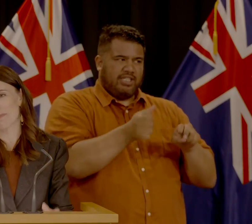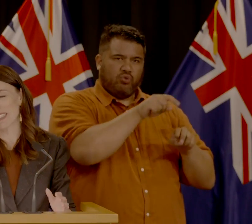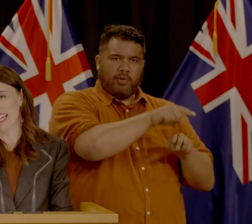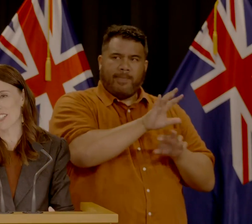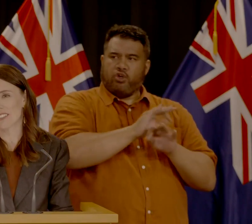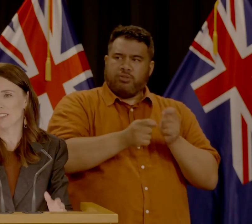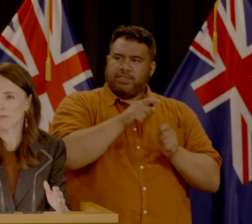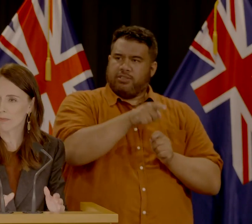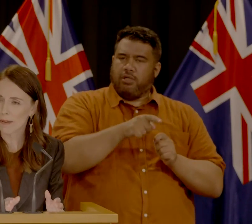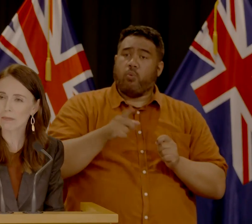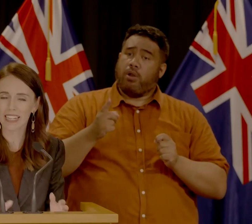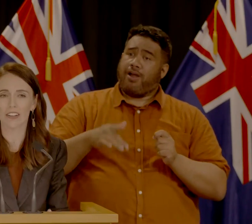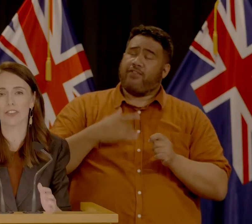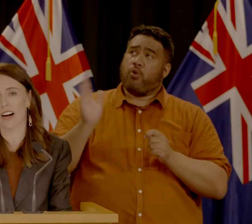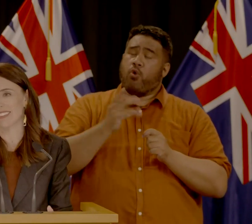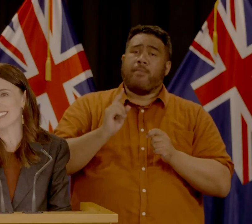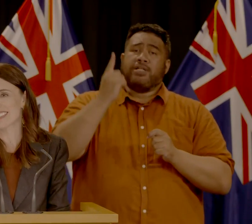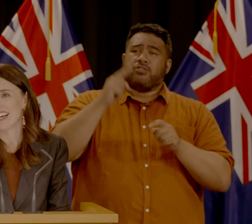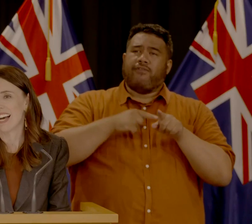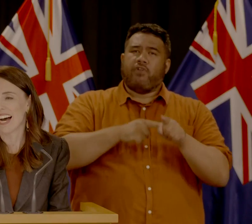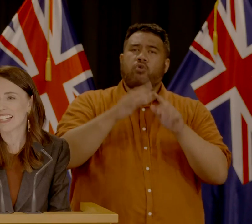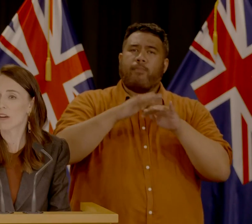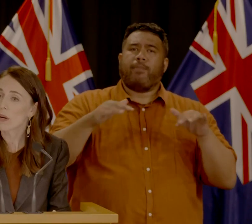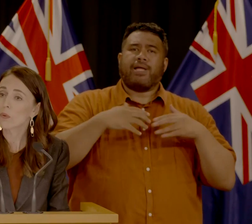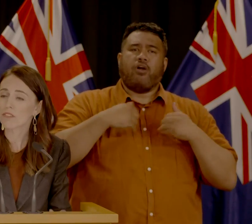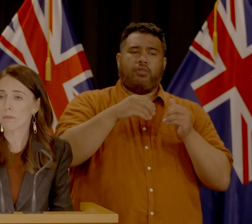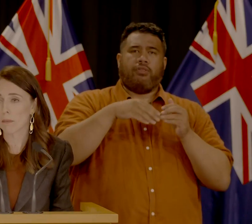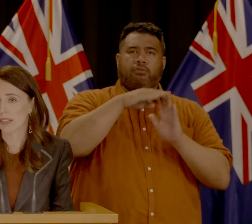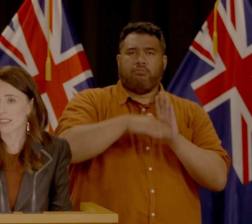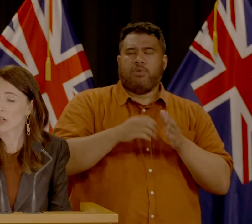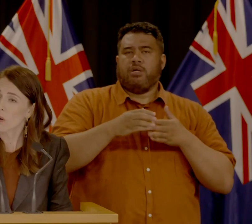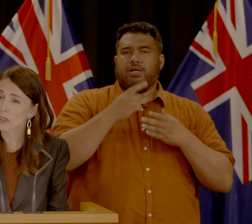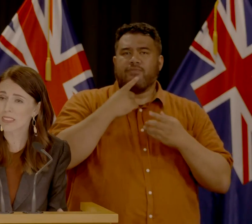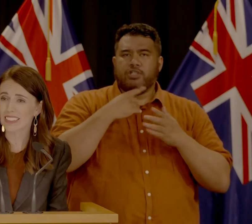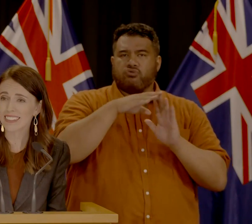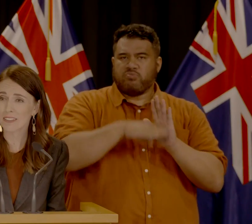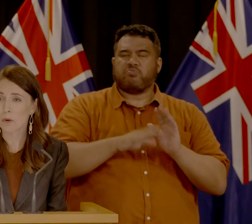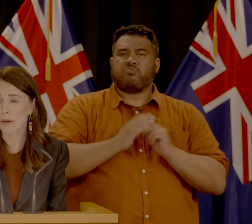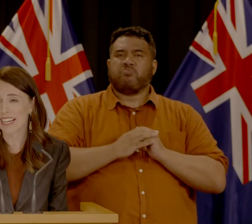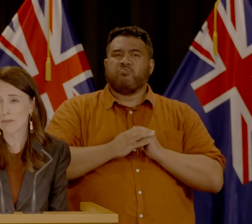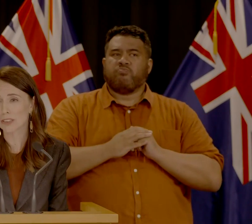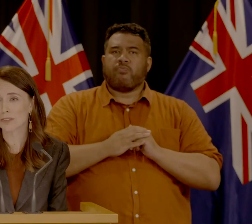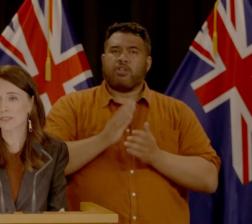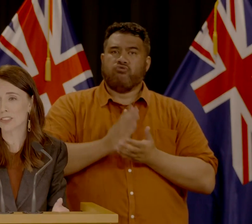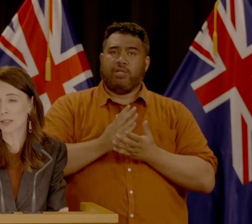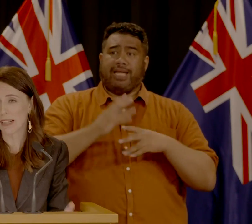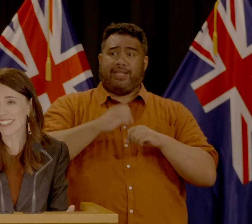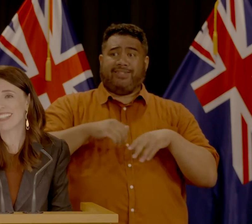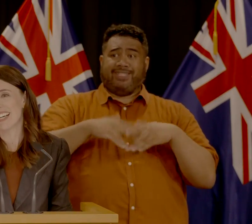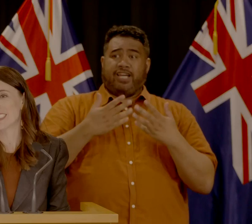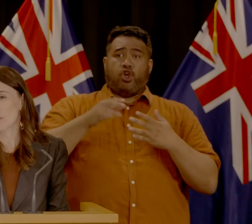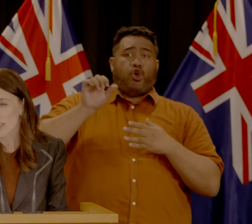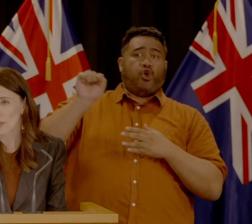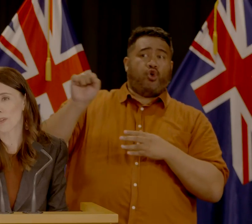same expectations of public health guidance that we would of the public. So ultimately, it will be up to the